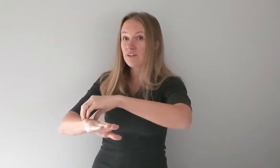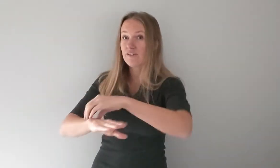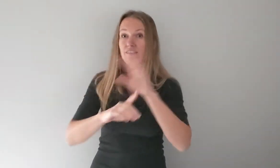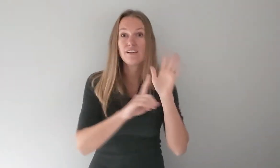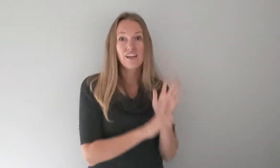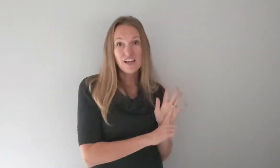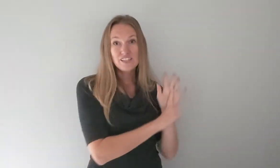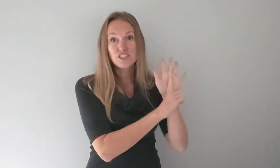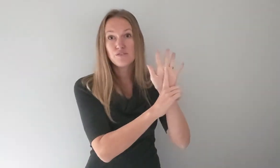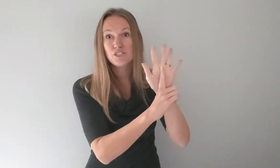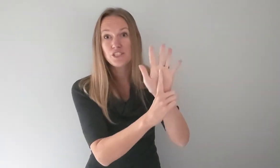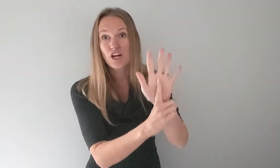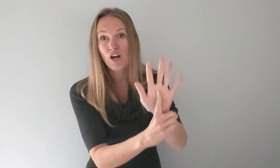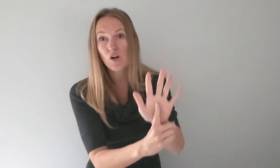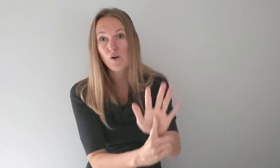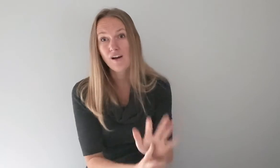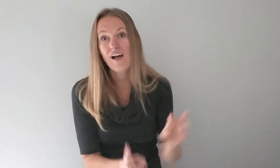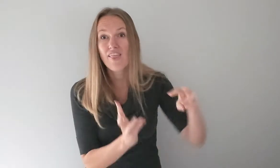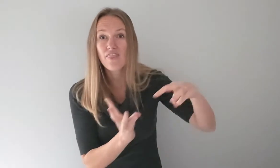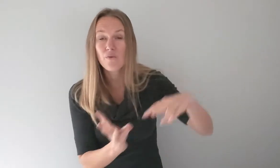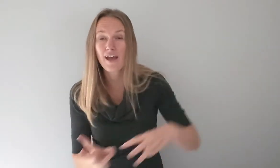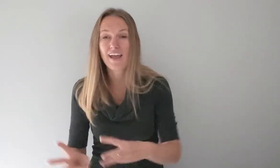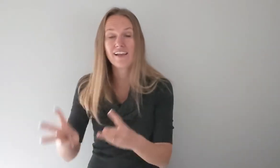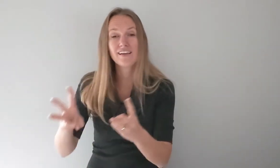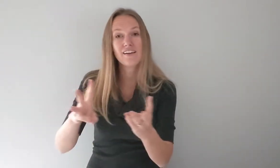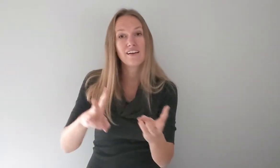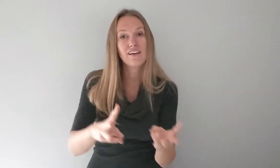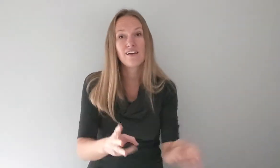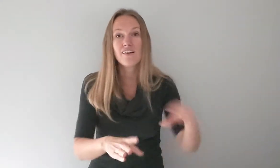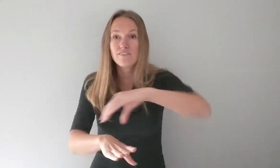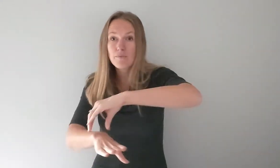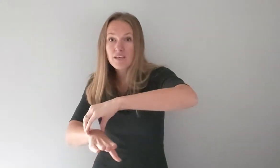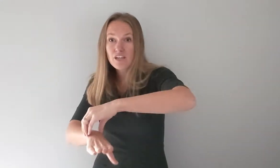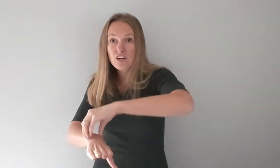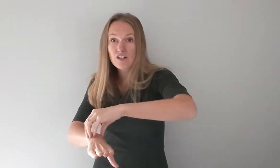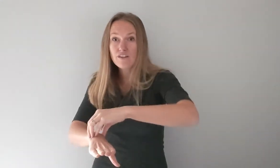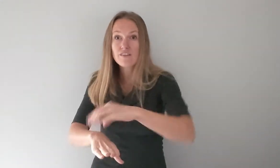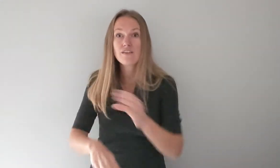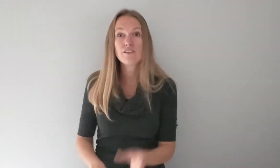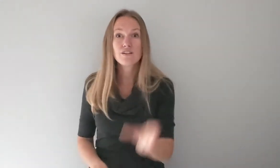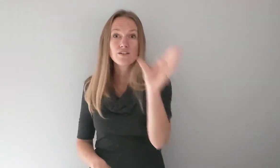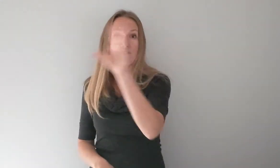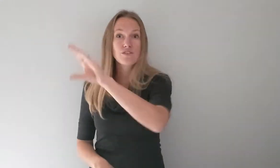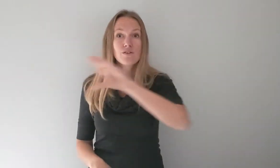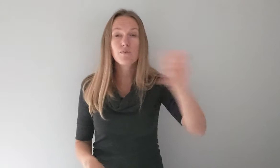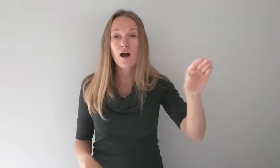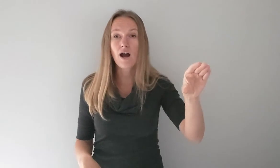earth to show the way. From the earth to the